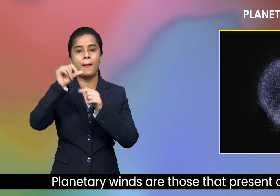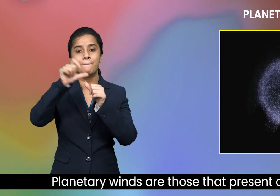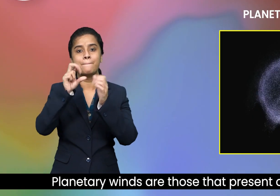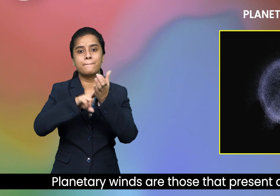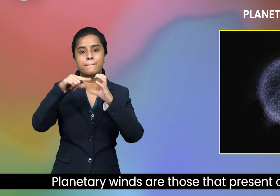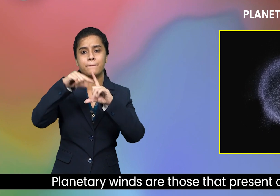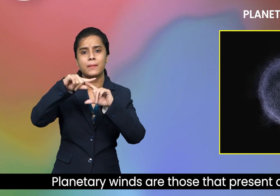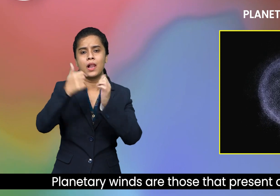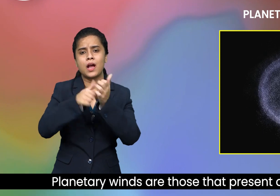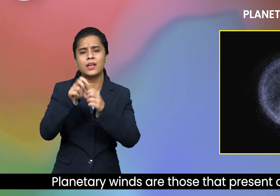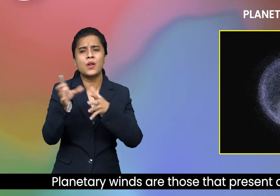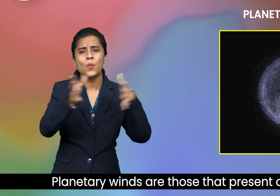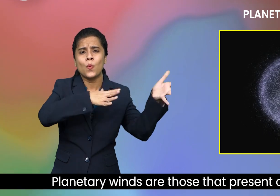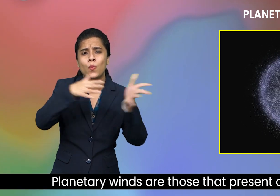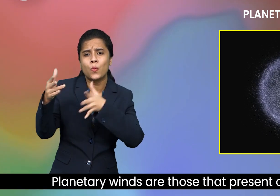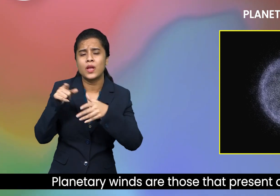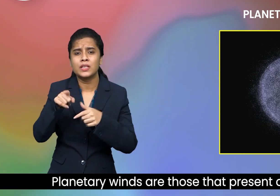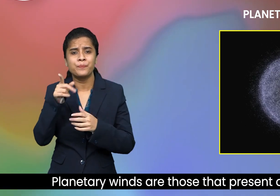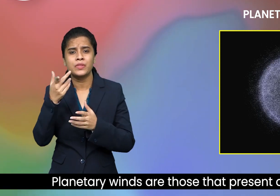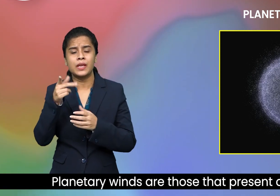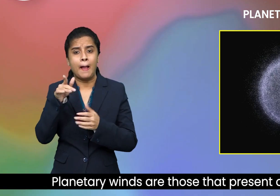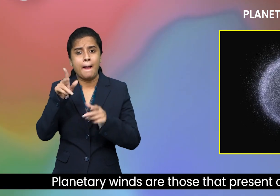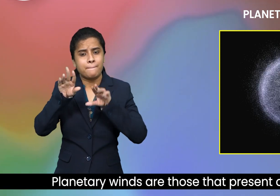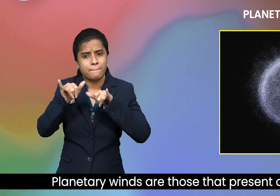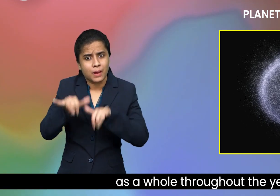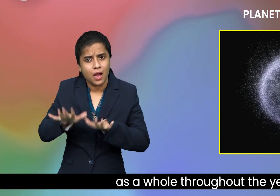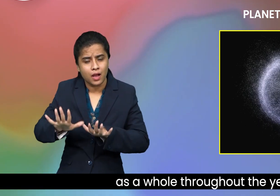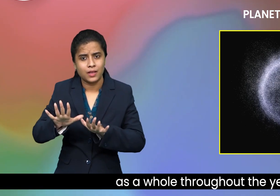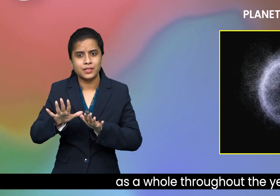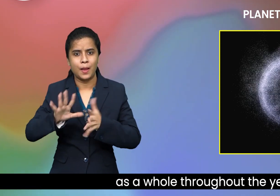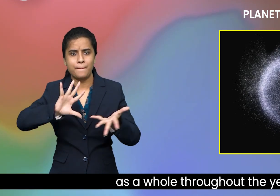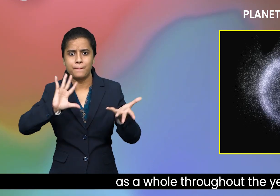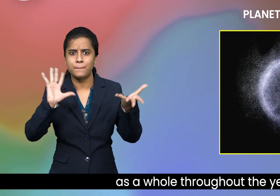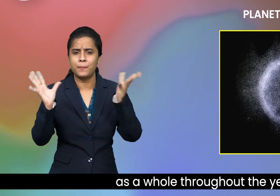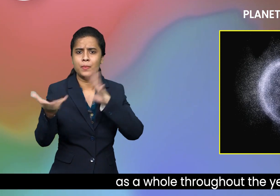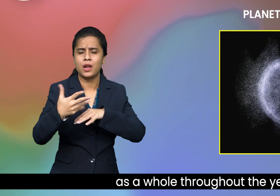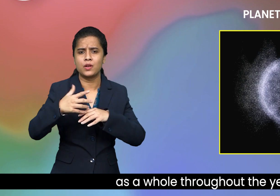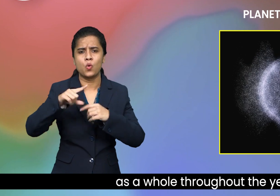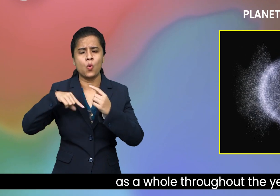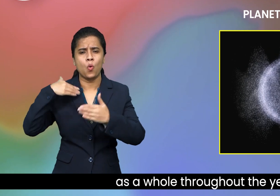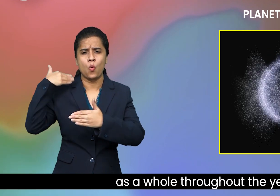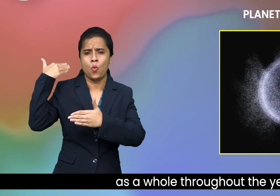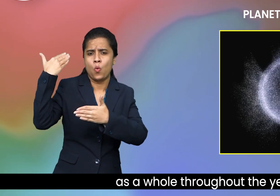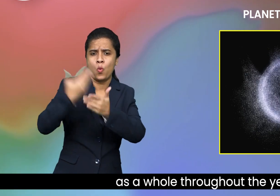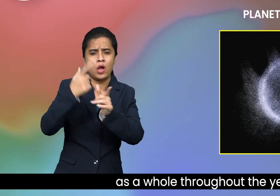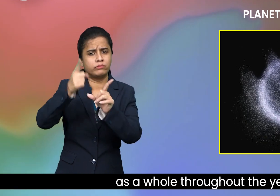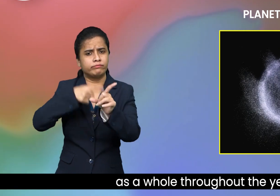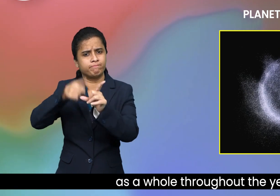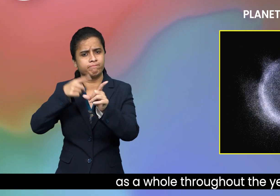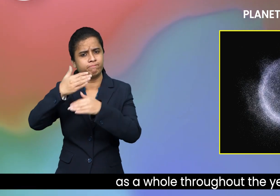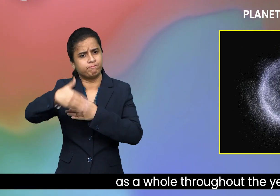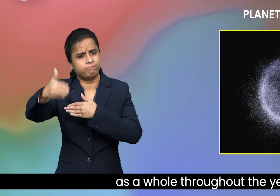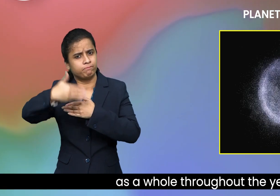Planetary winds are those that present on the planet as a whole throughout the year.